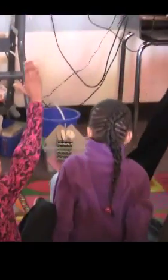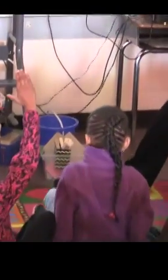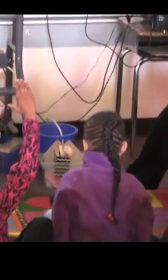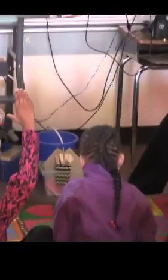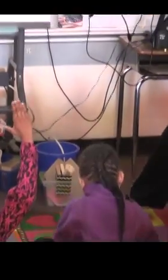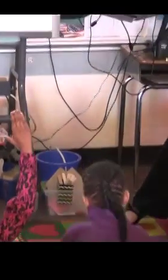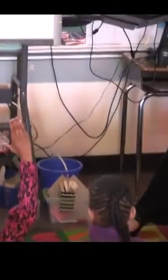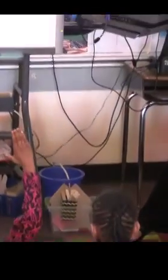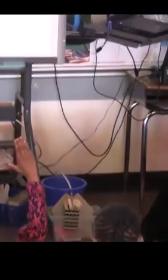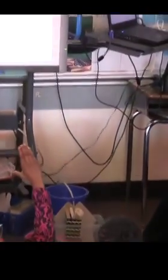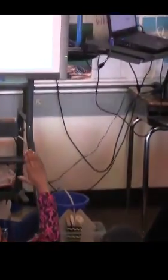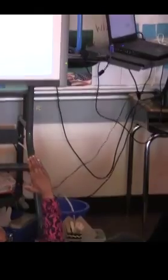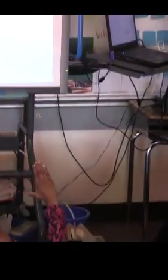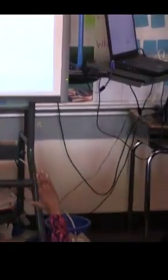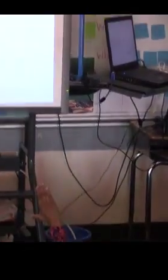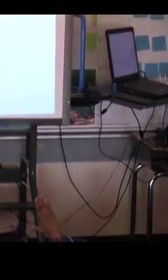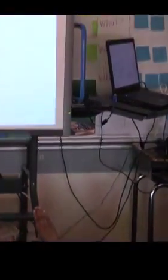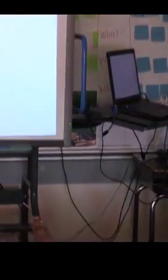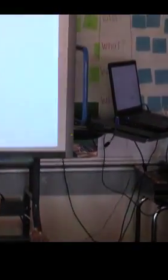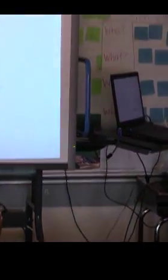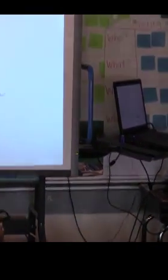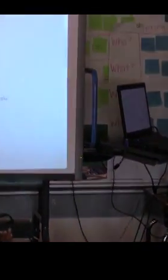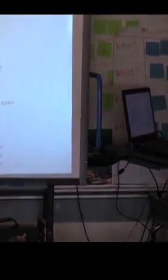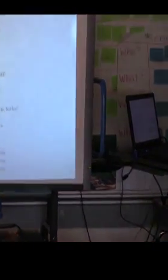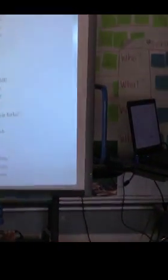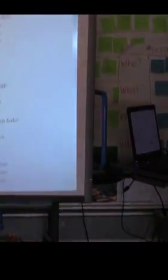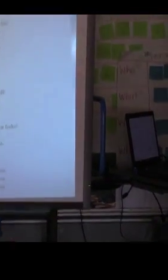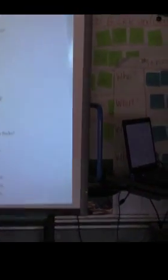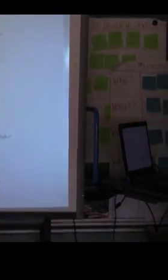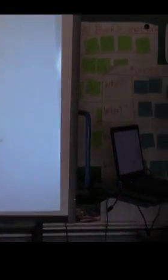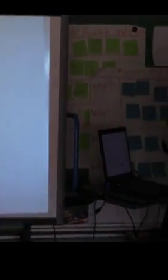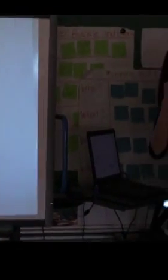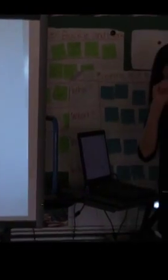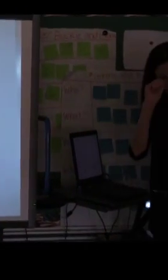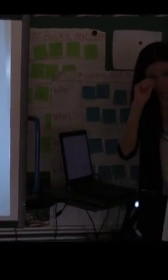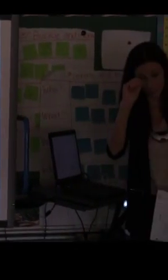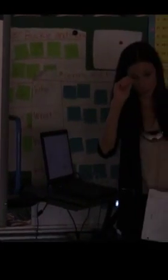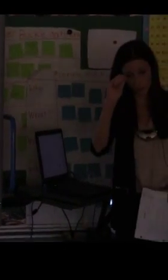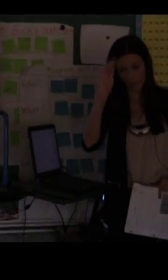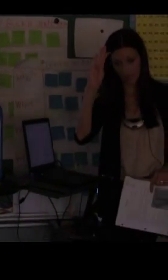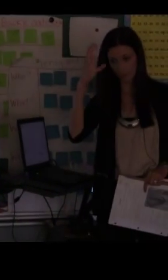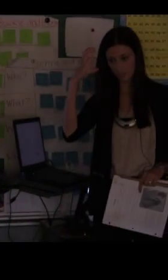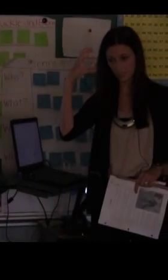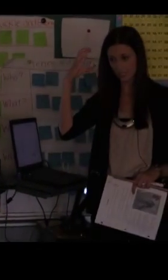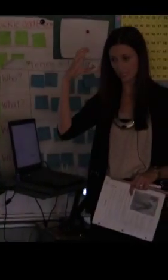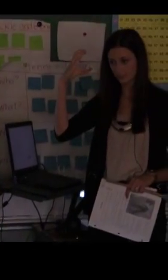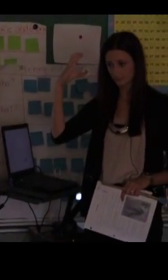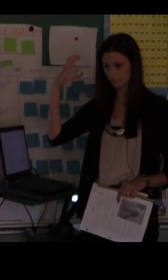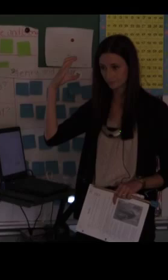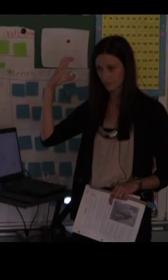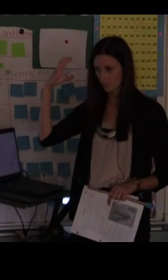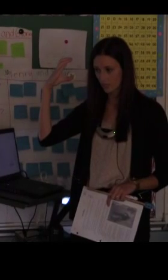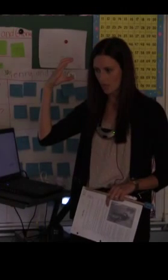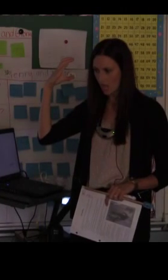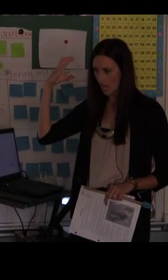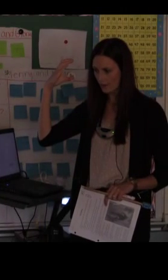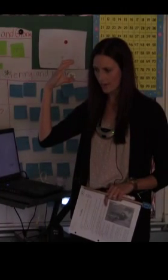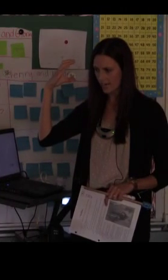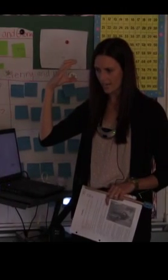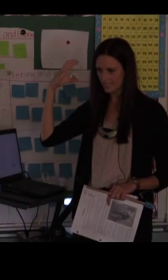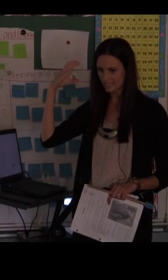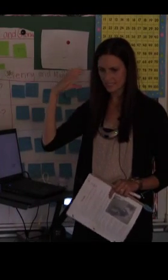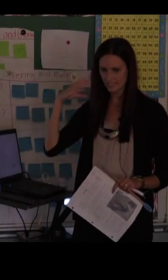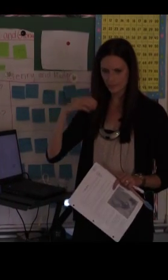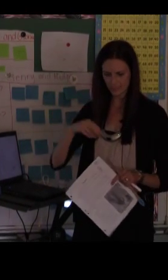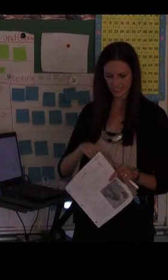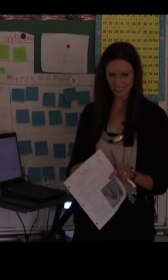Participate. Dominic, you're in our class. Participate, sit up. Marisha, you're in our class too. A, B, or C. All